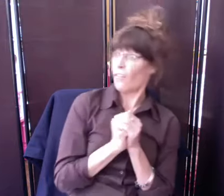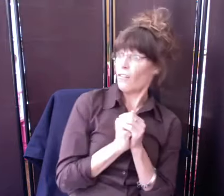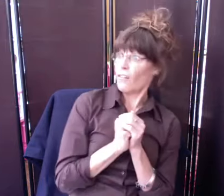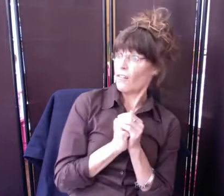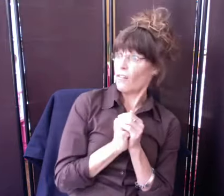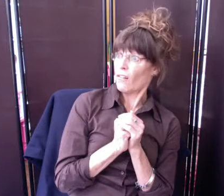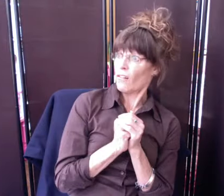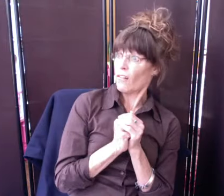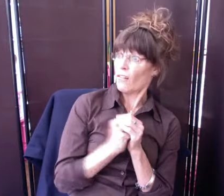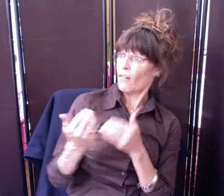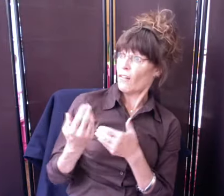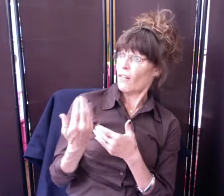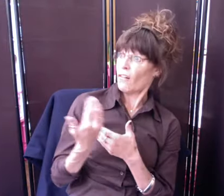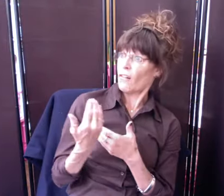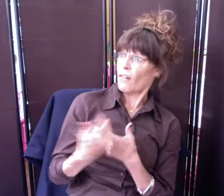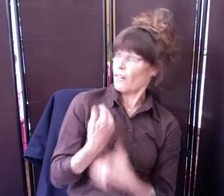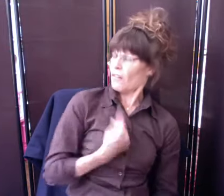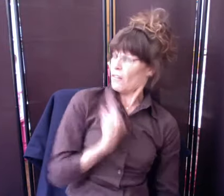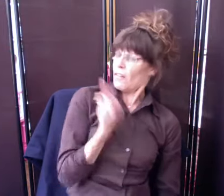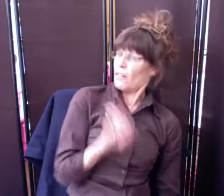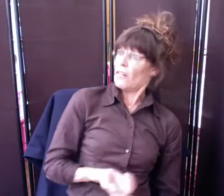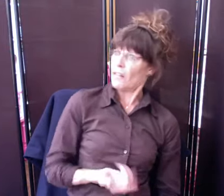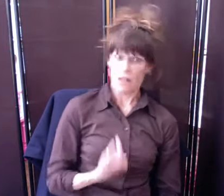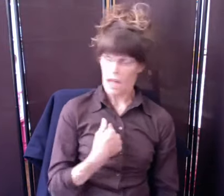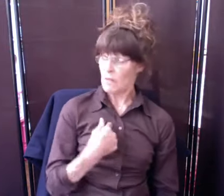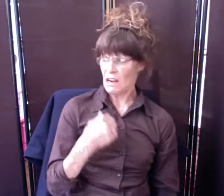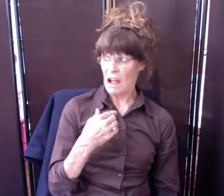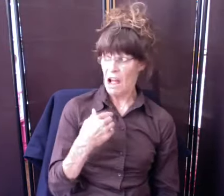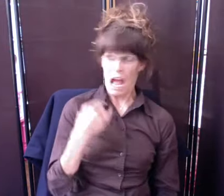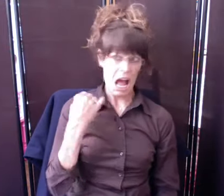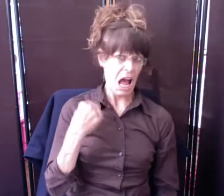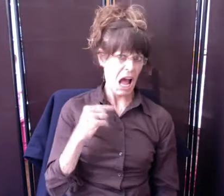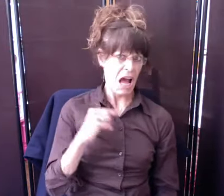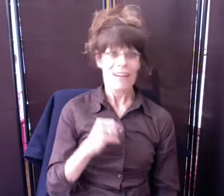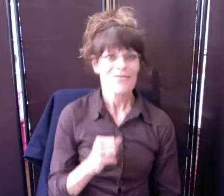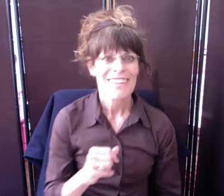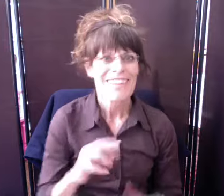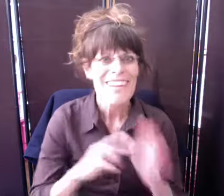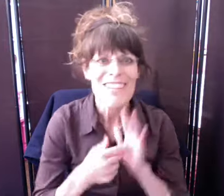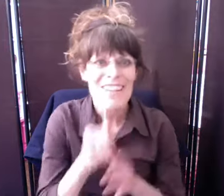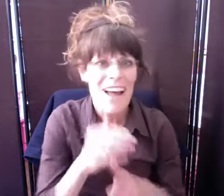I know. I'd be like, okay. Which meant I'm not willing, I'm not open, I'm not, none of that.